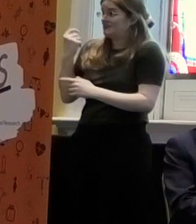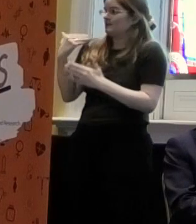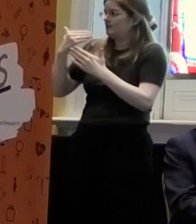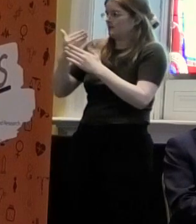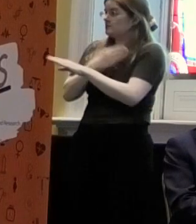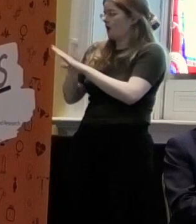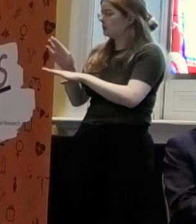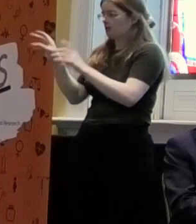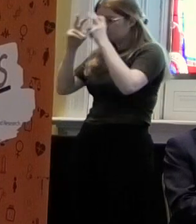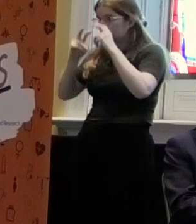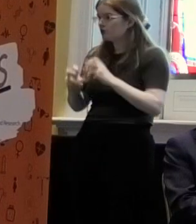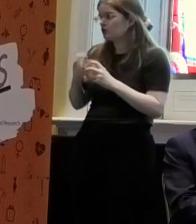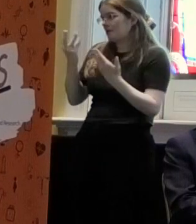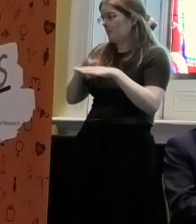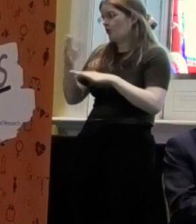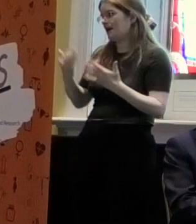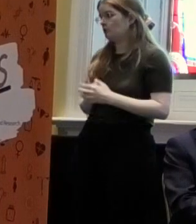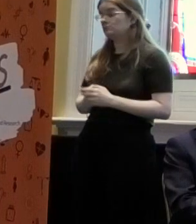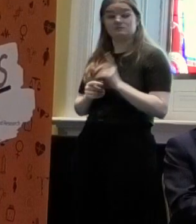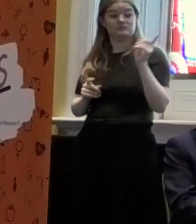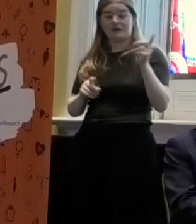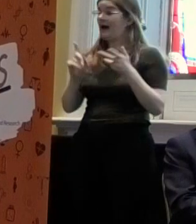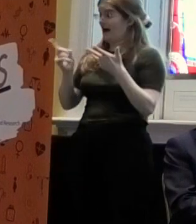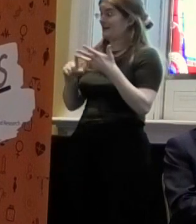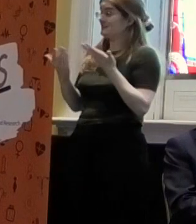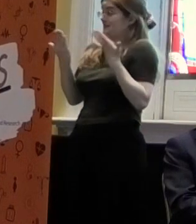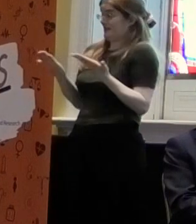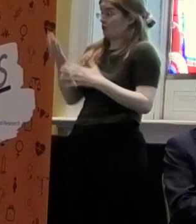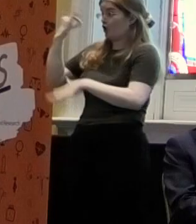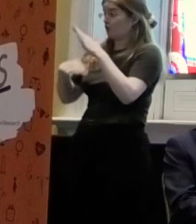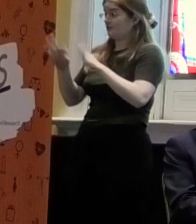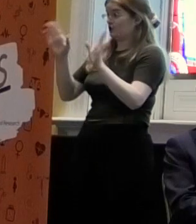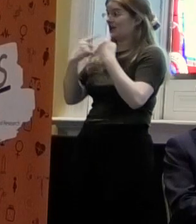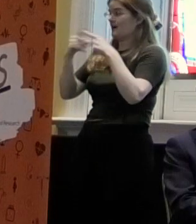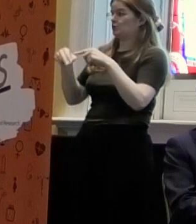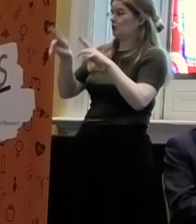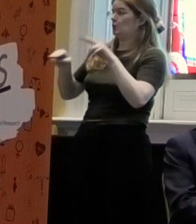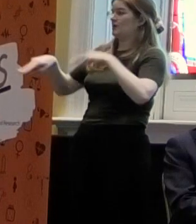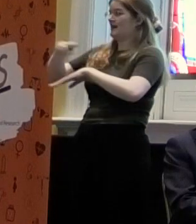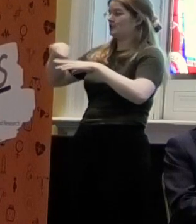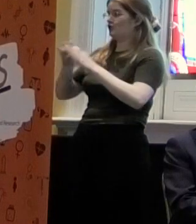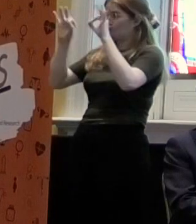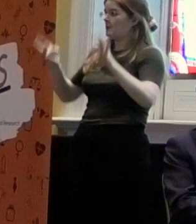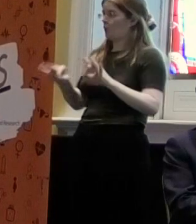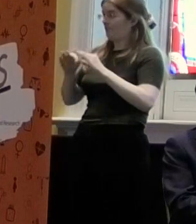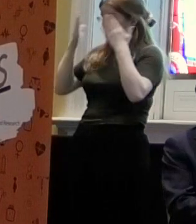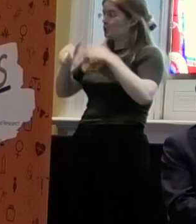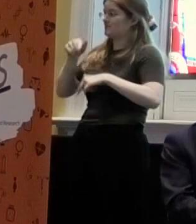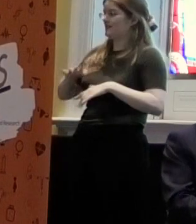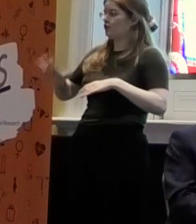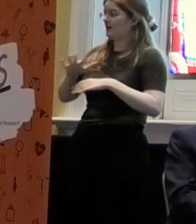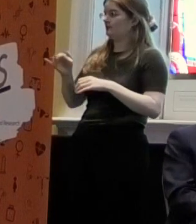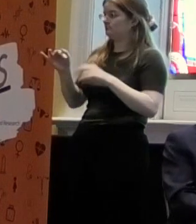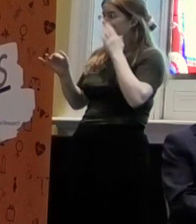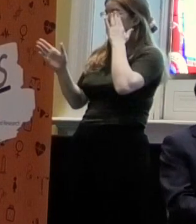last while. And we now have a national framework, don't we? have a Yeah. national framework now, recently launched from the National Women